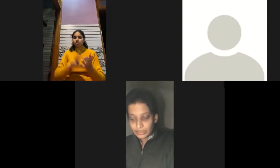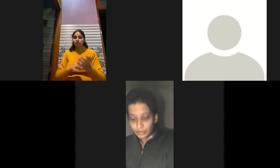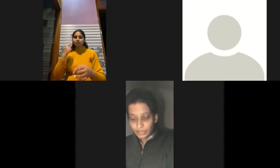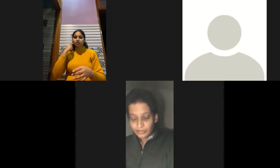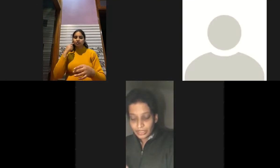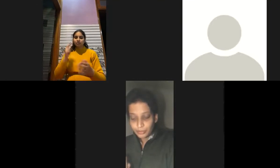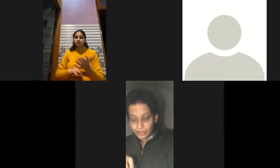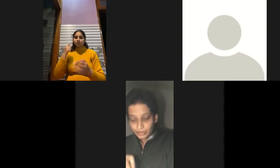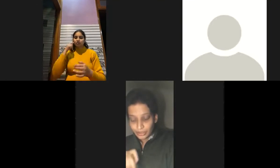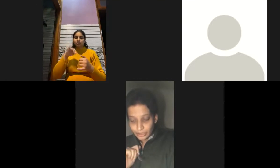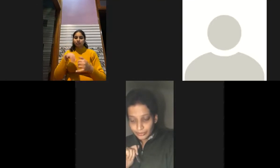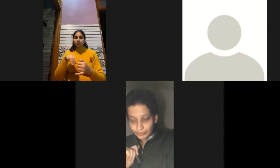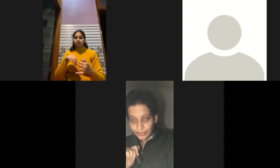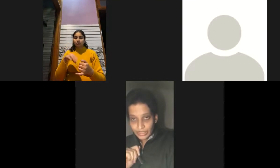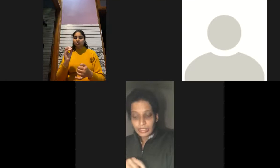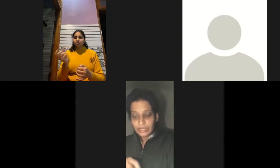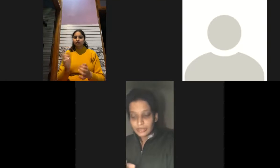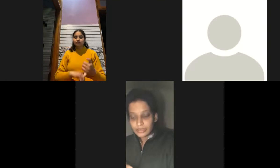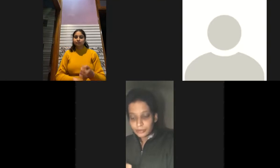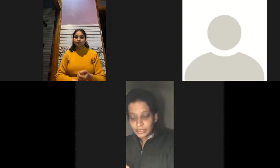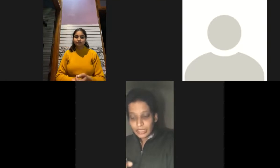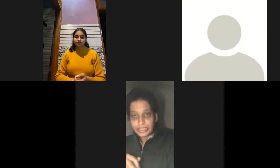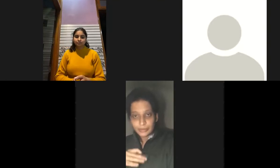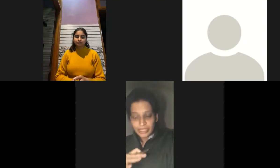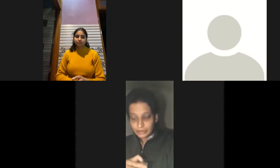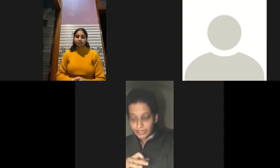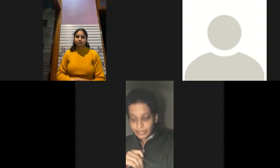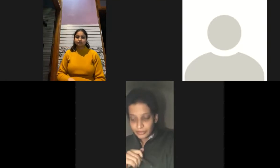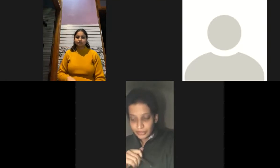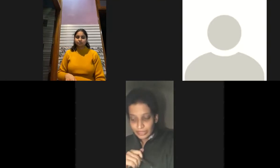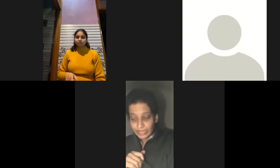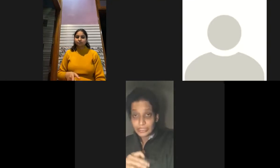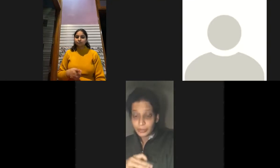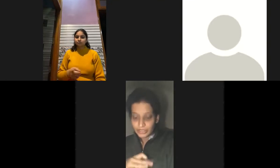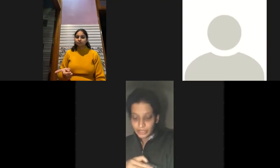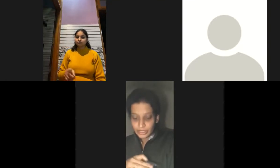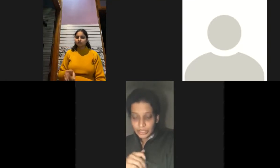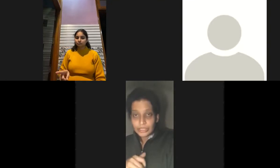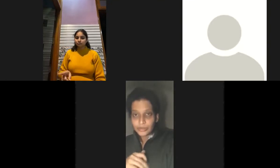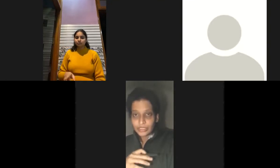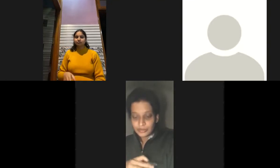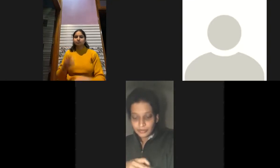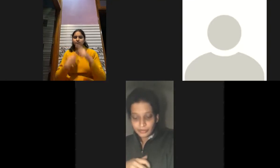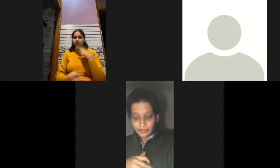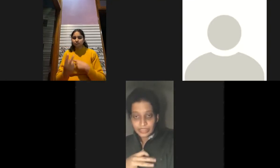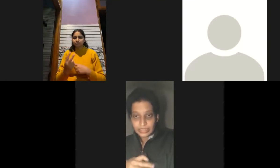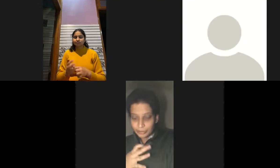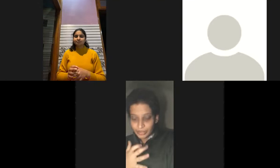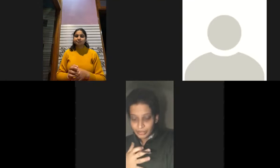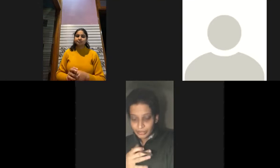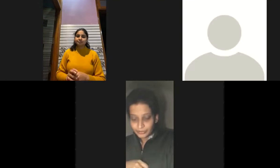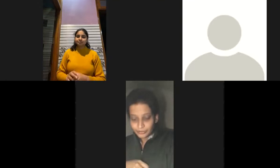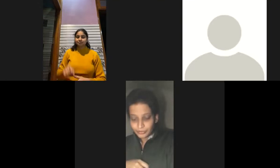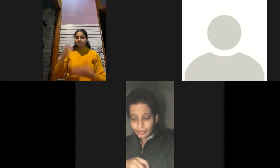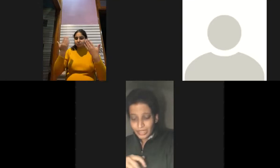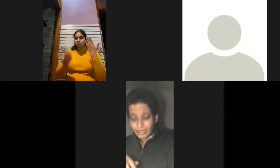is recorded very particularly. The Strugglebugs are despised by Gulliver, at least partially, due to their physical